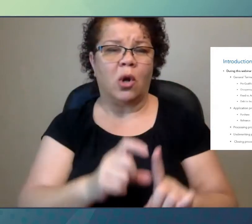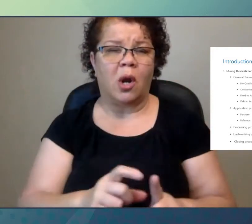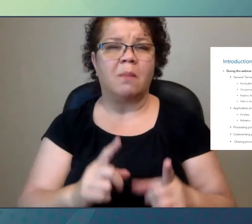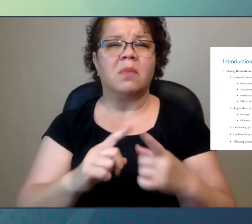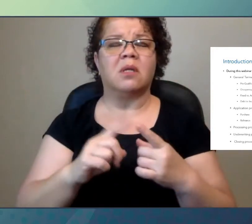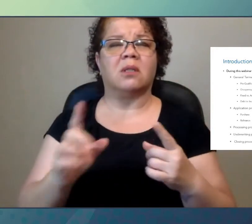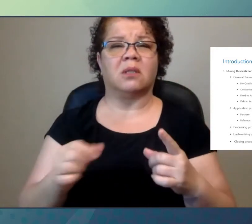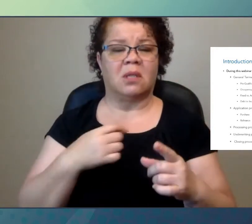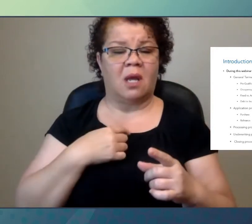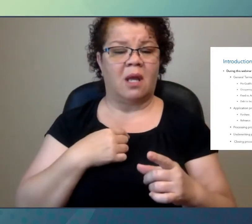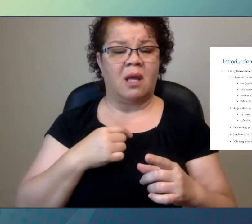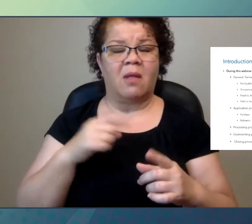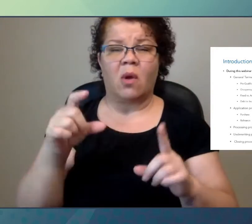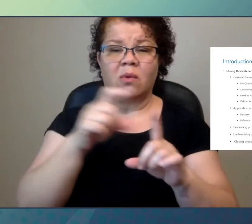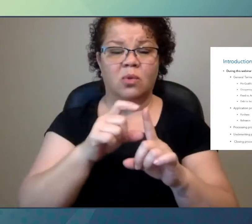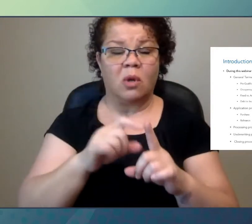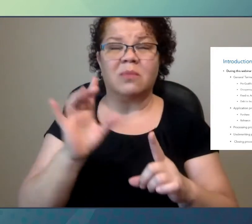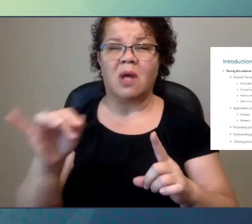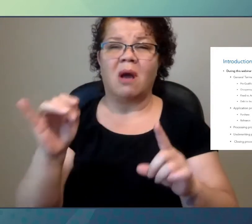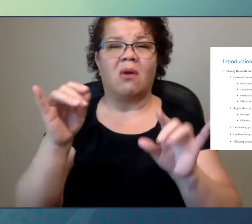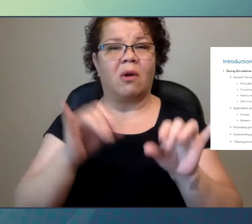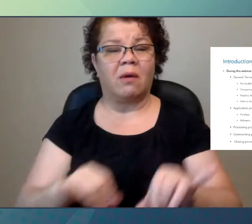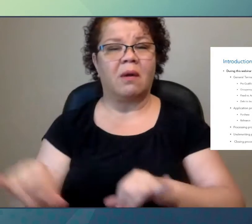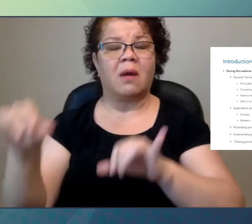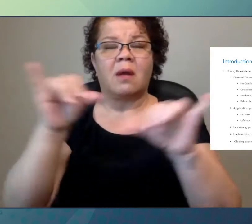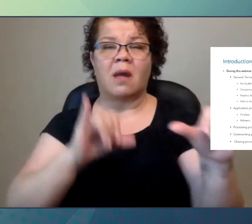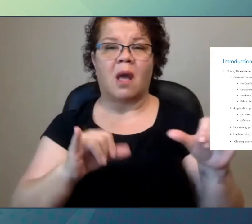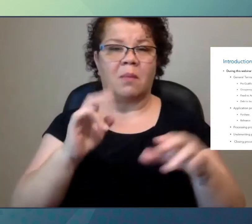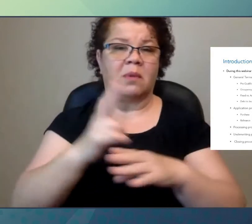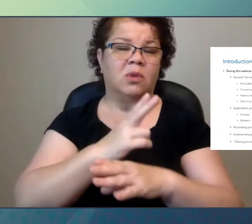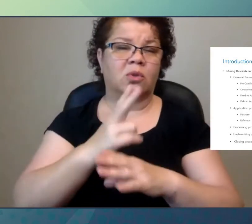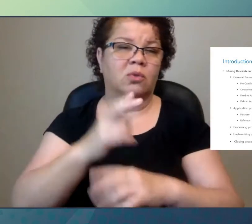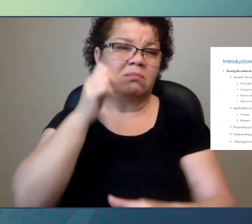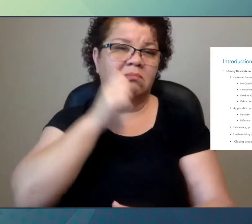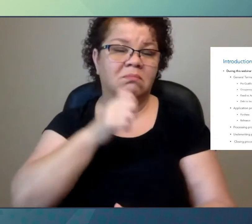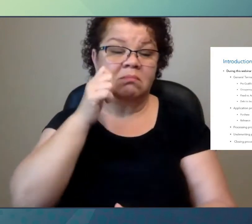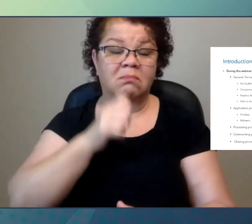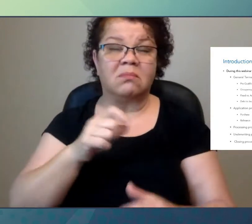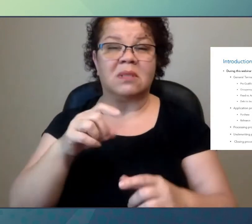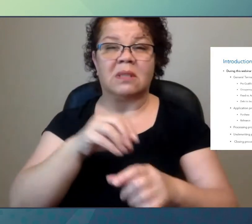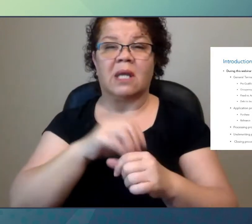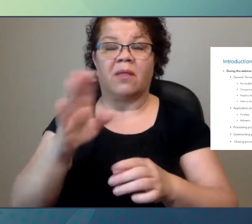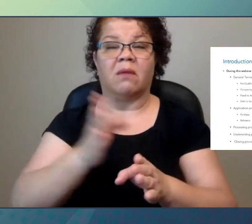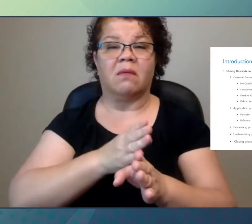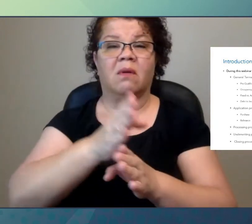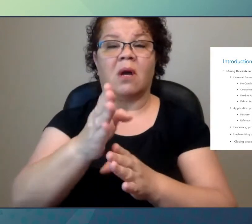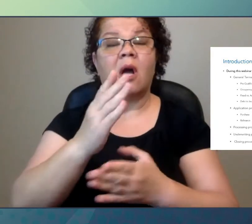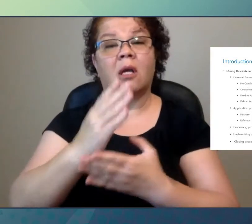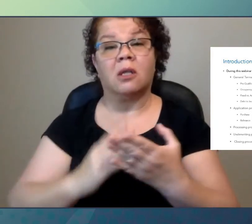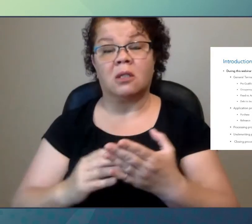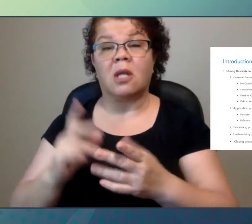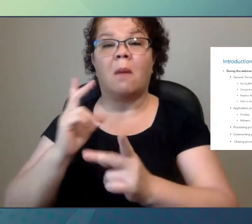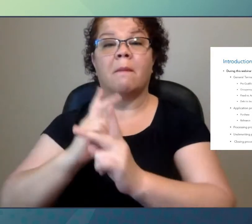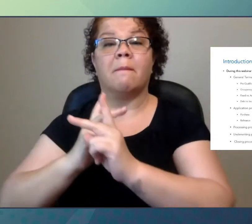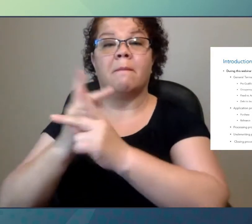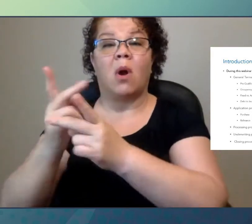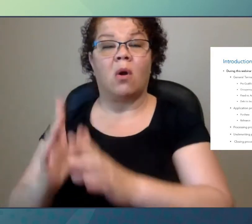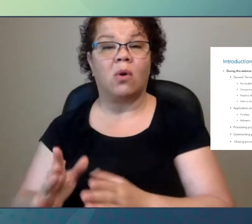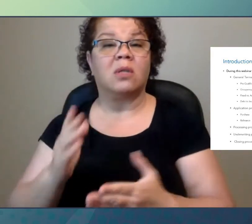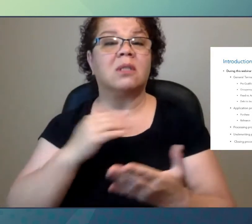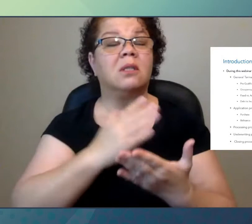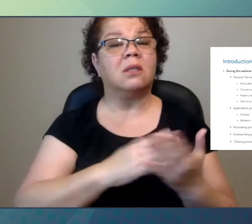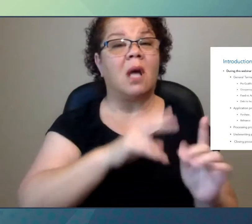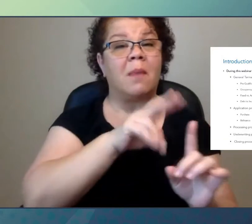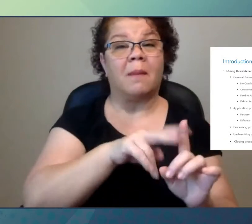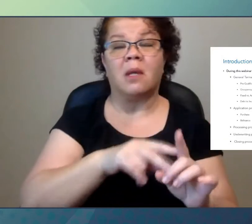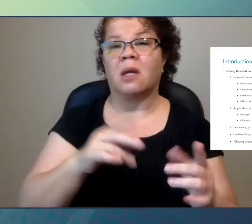are terms that are common practice, and some borrowers or applicants may not know necessarily what they